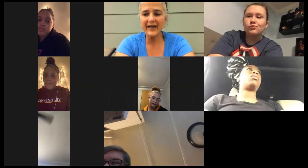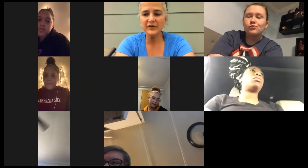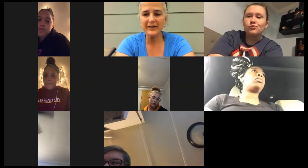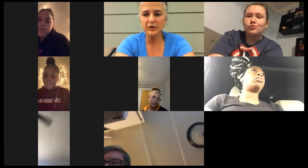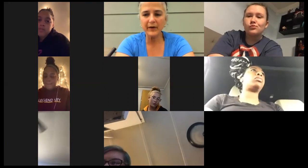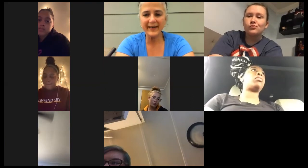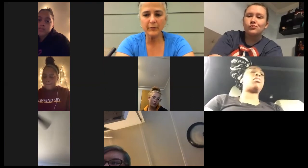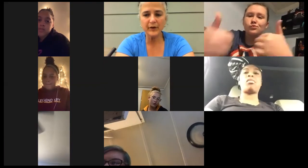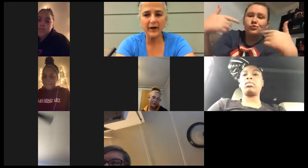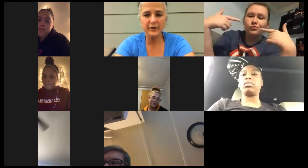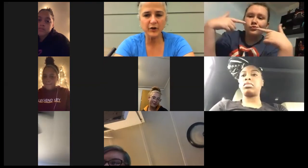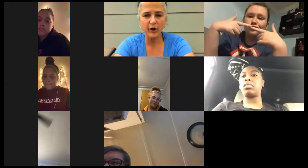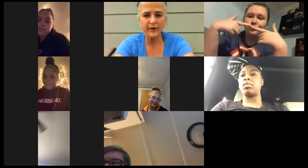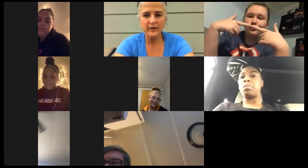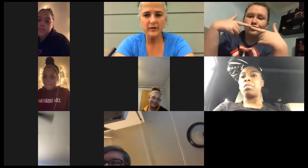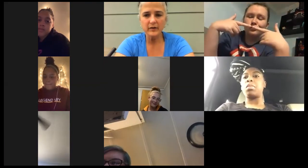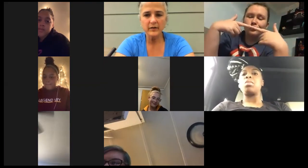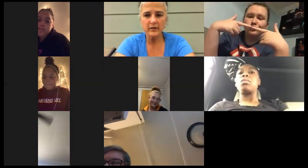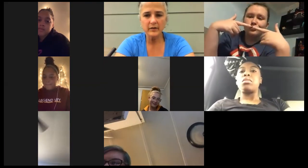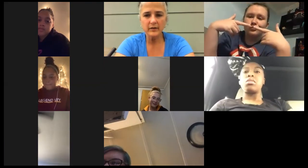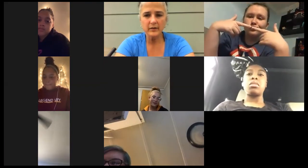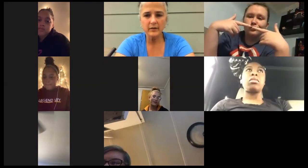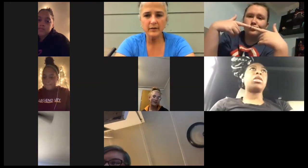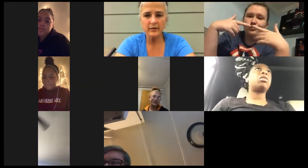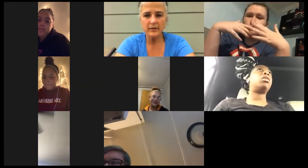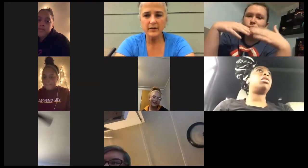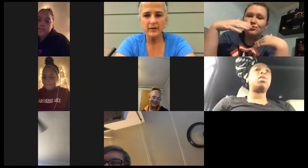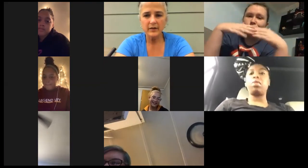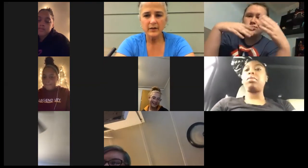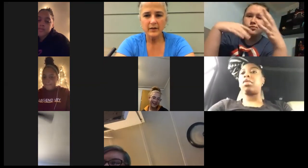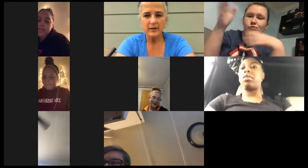Anastasia, are you okay trying to do a breakout room while you're in the car?